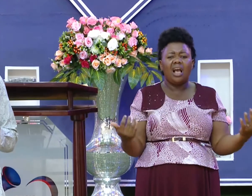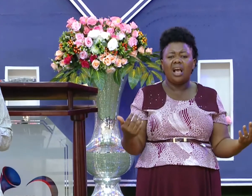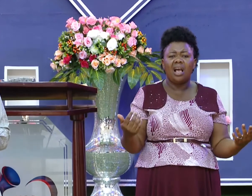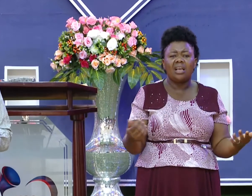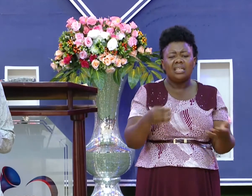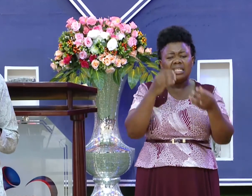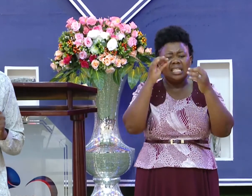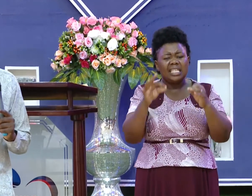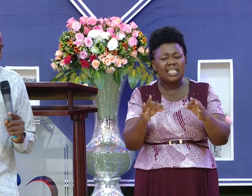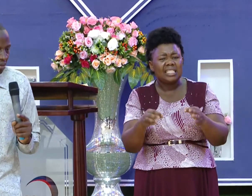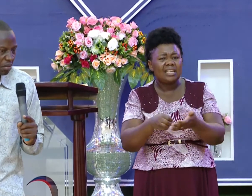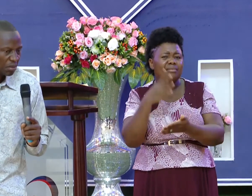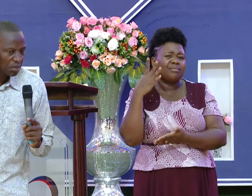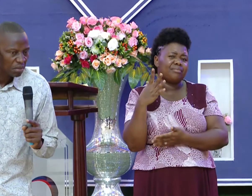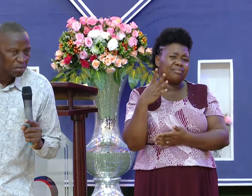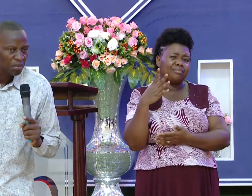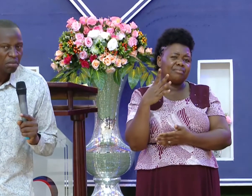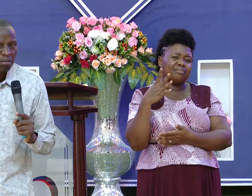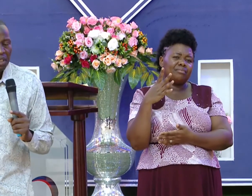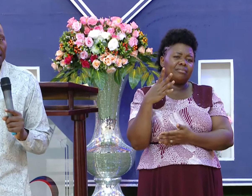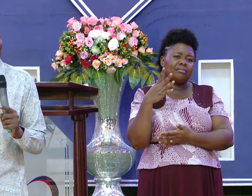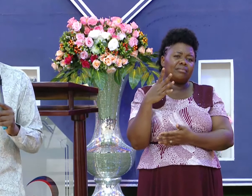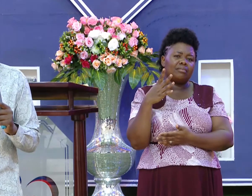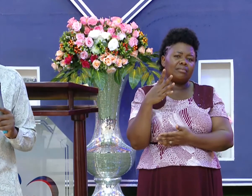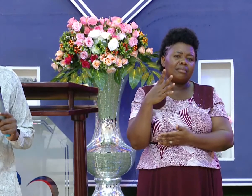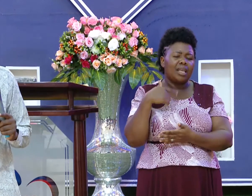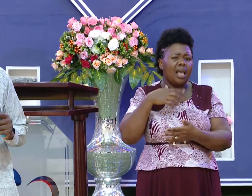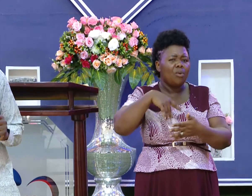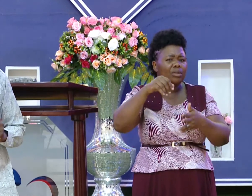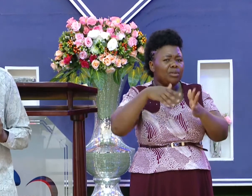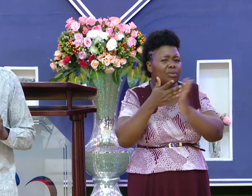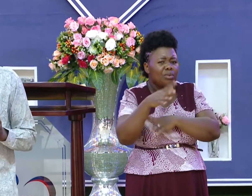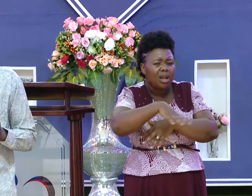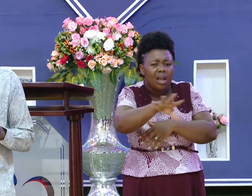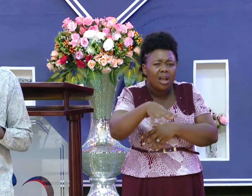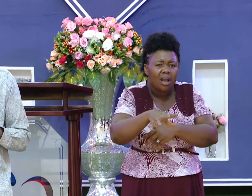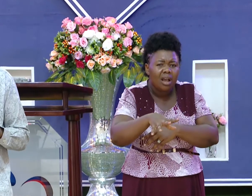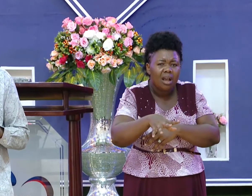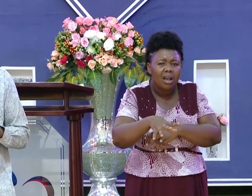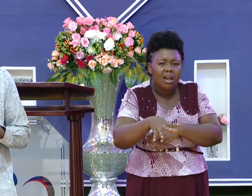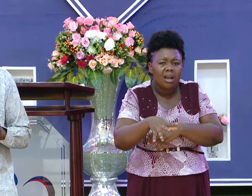are expensive. Oh, things are expensive nowadays. I went in the city.